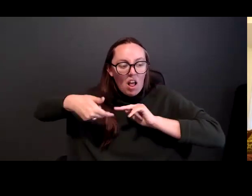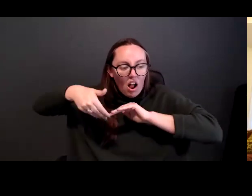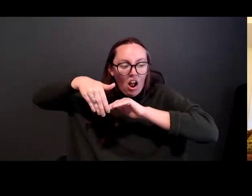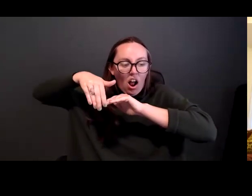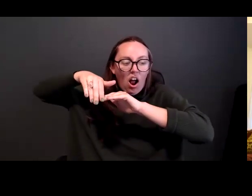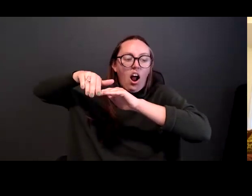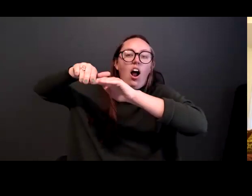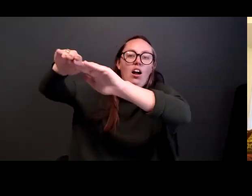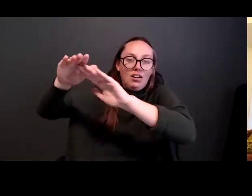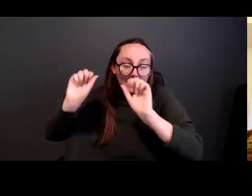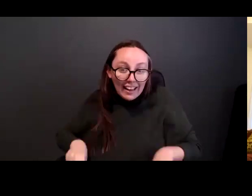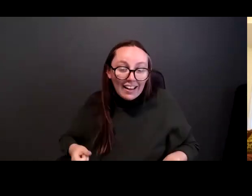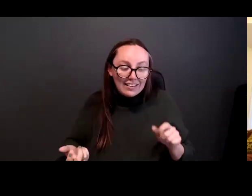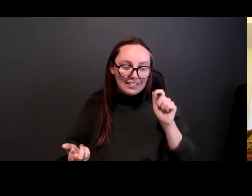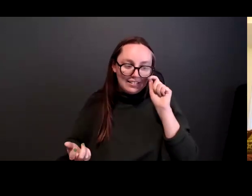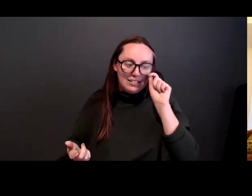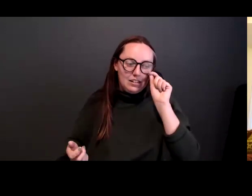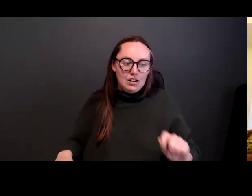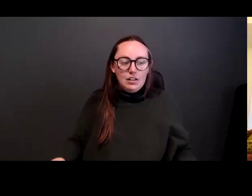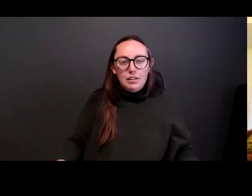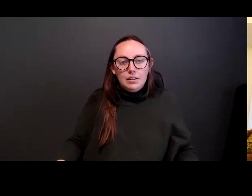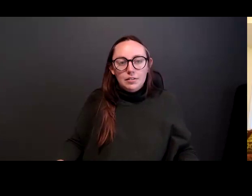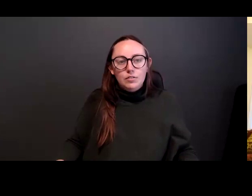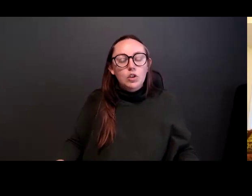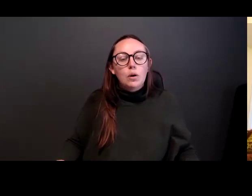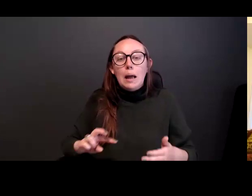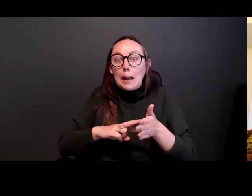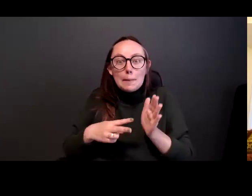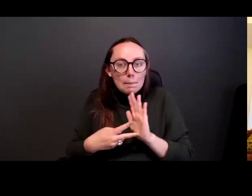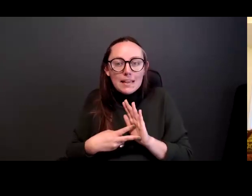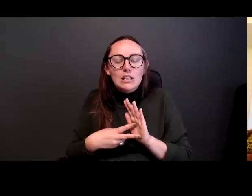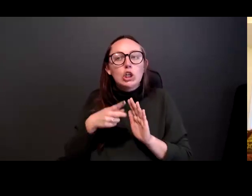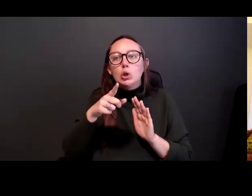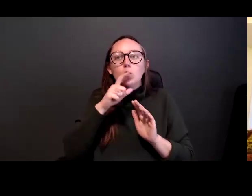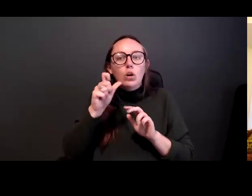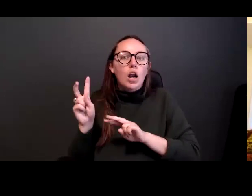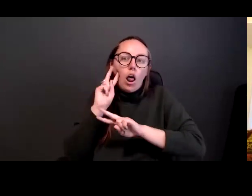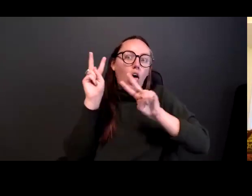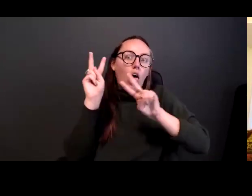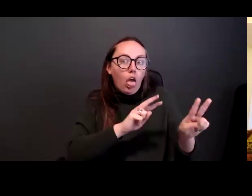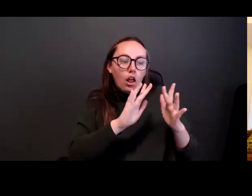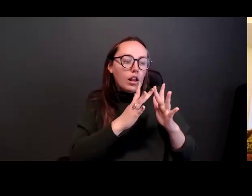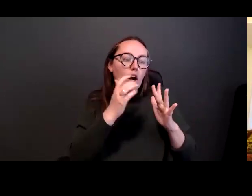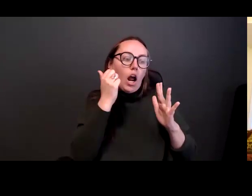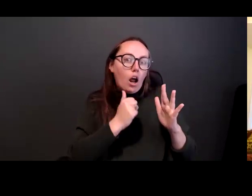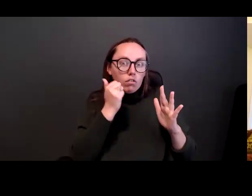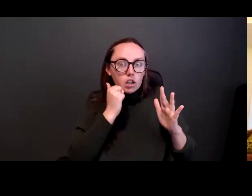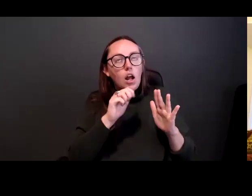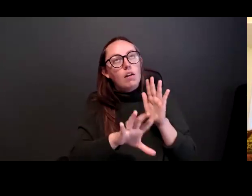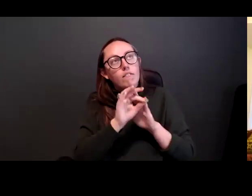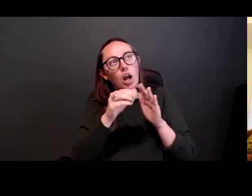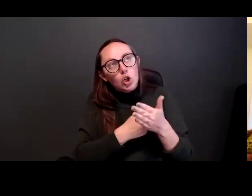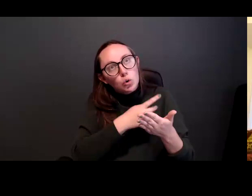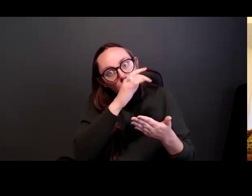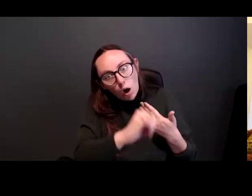where you don't have to keep going back to the internet every day to feel, okay, I got to do something new for my students, I got to figure out a whole new project. You